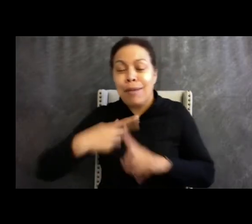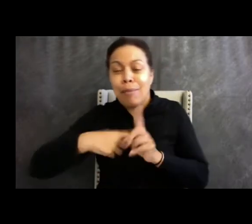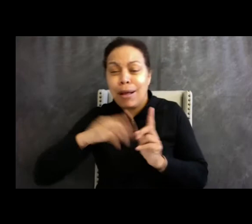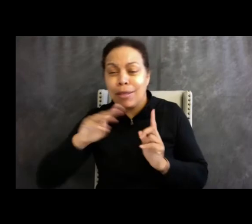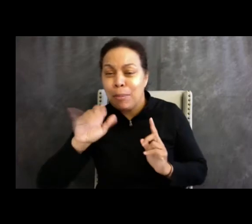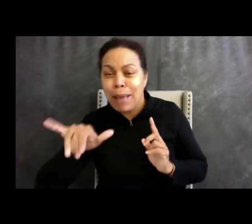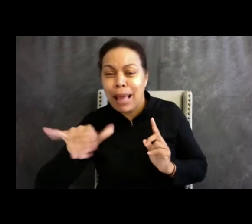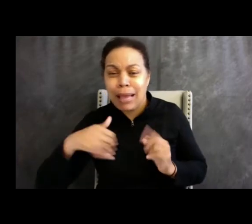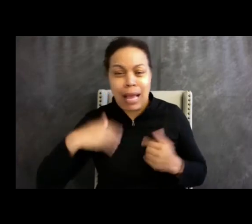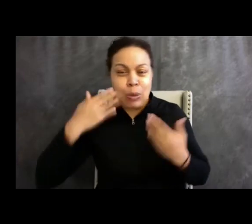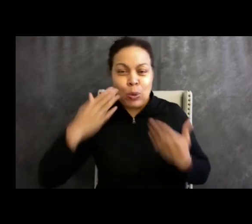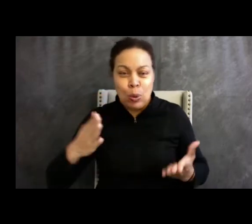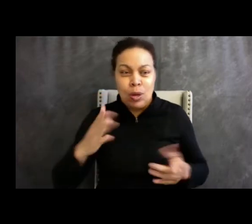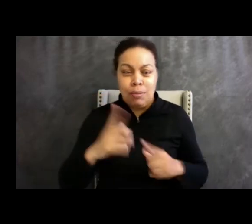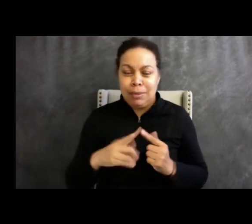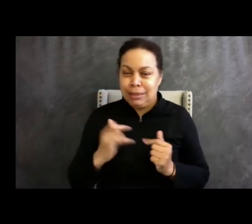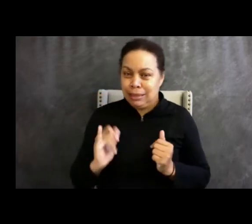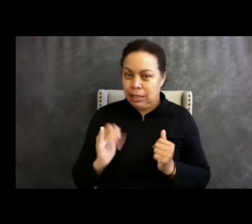place is warm.